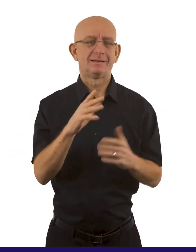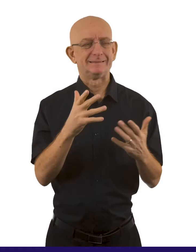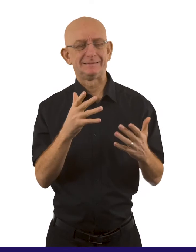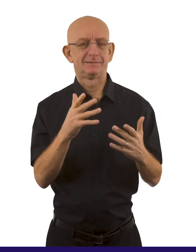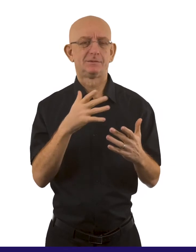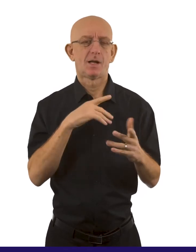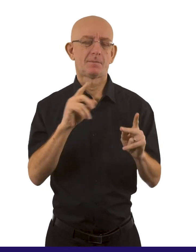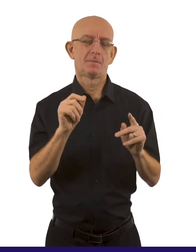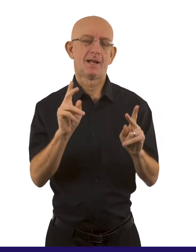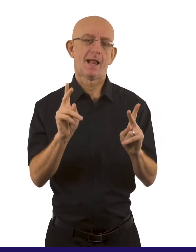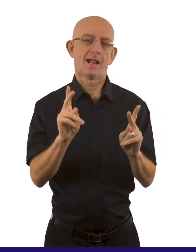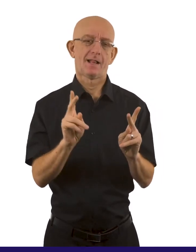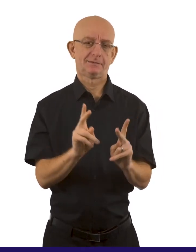A little less.